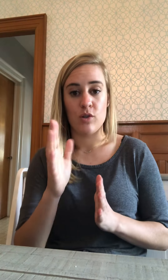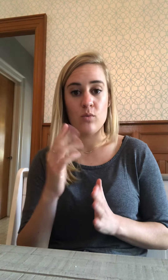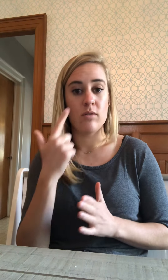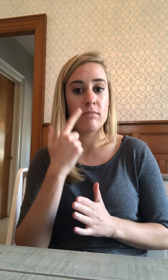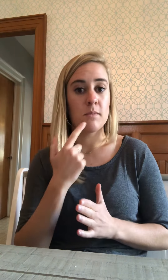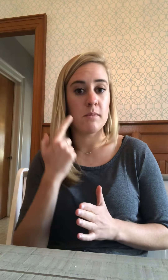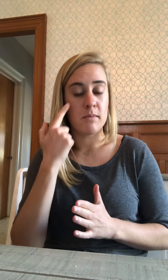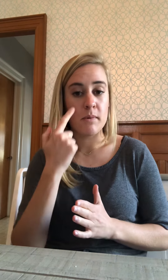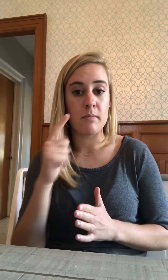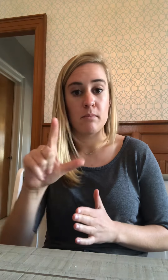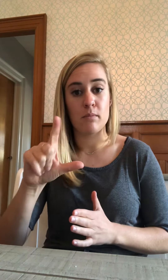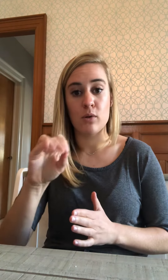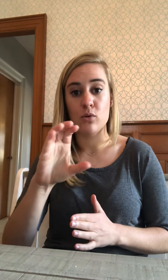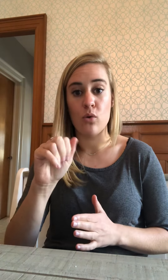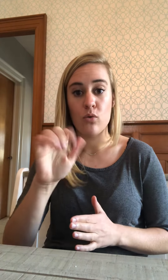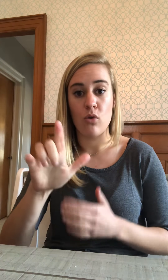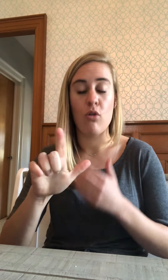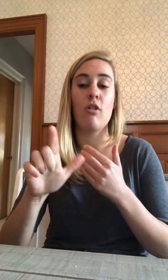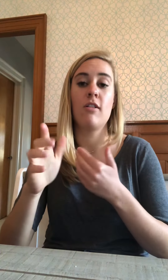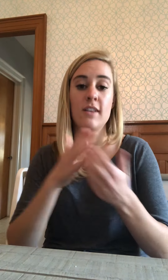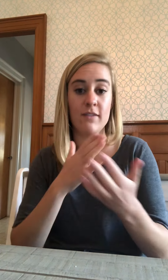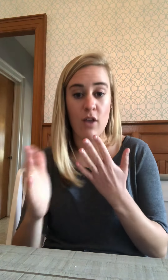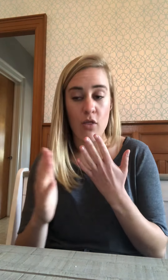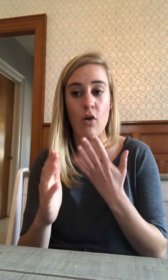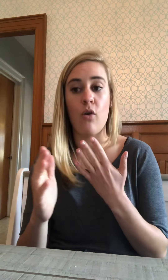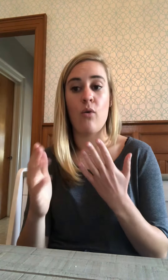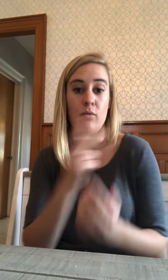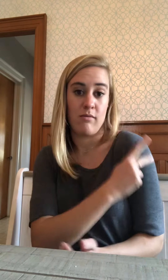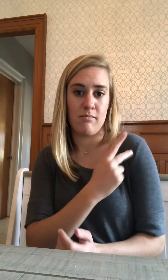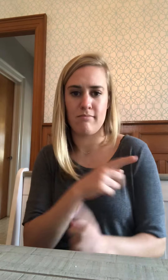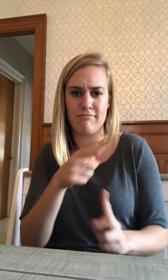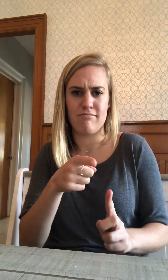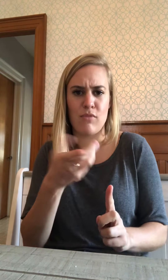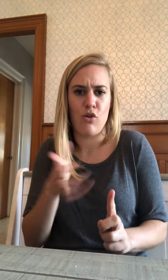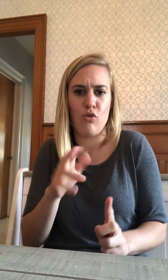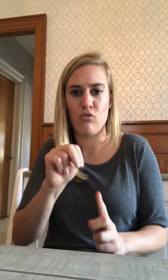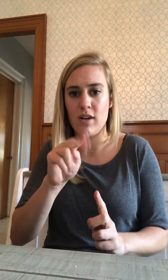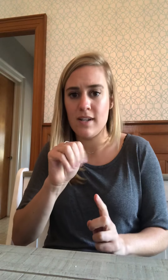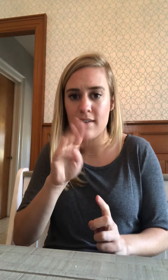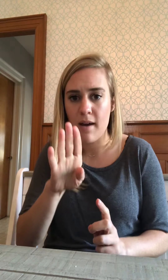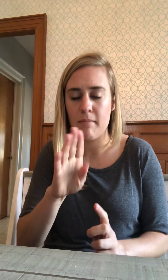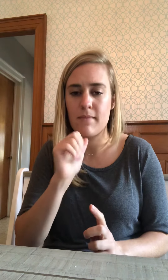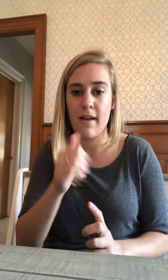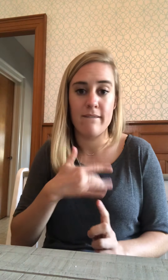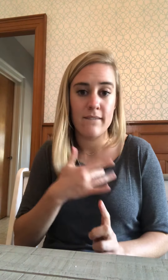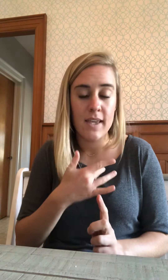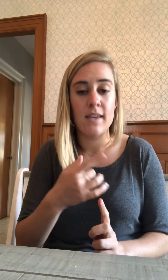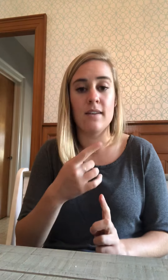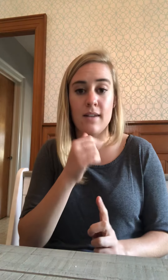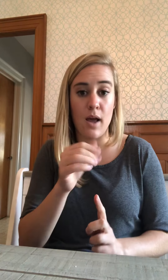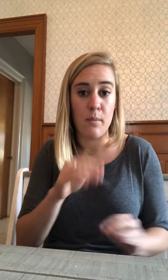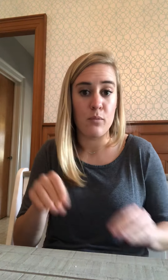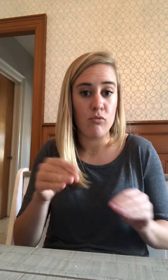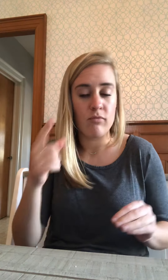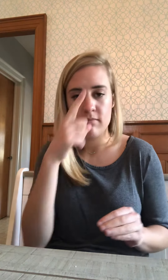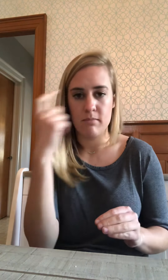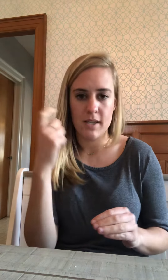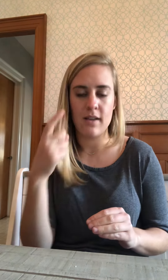even though the patient is not feeling things and is not moving, because it allows the anesthesiologist to reduce the level